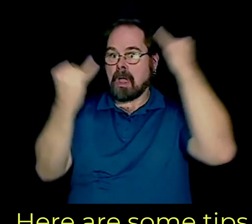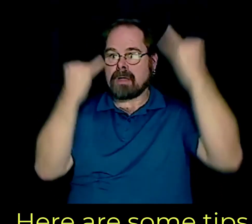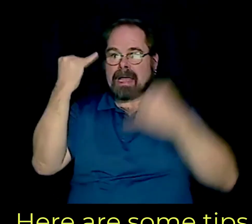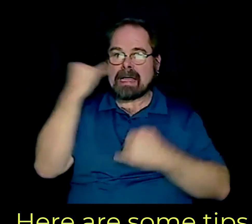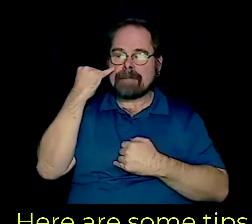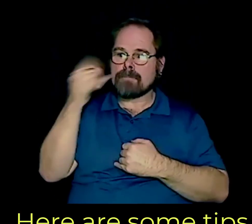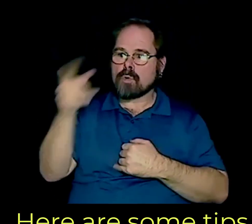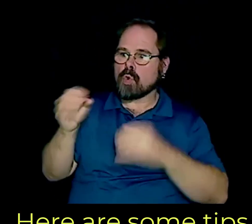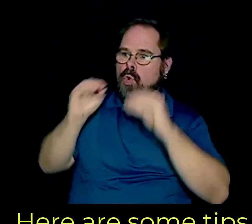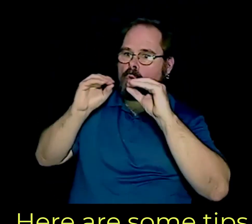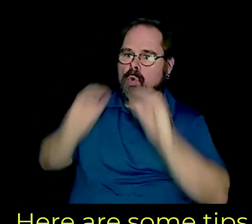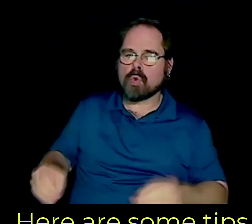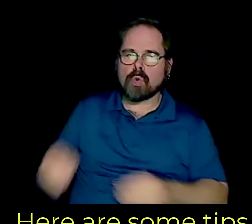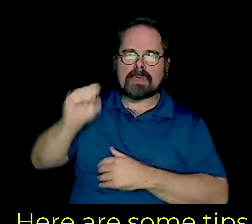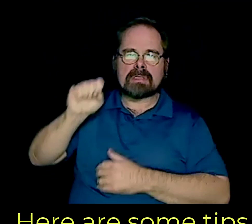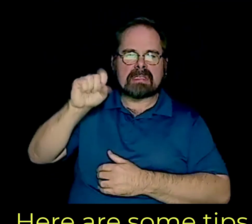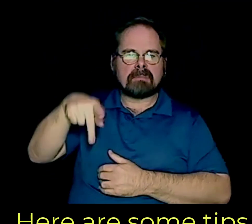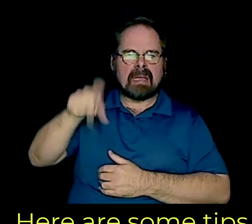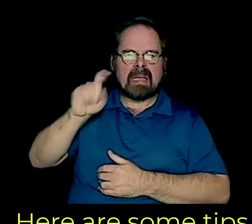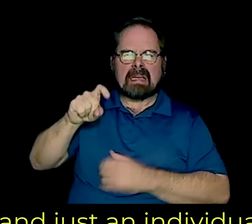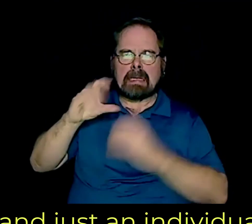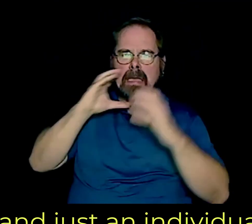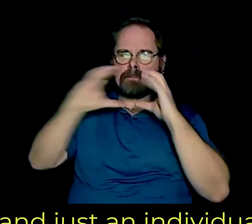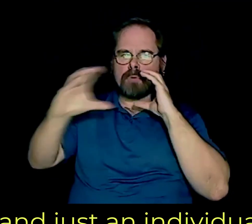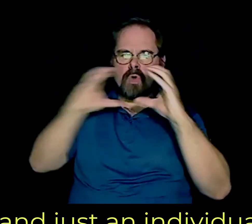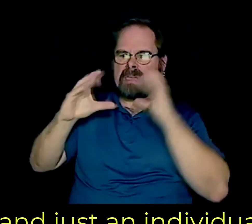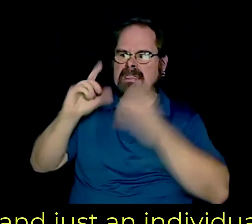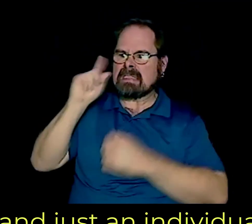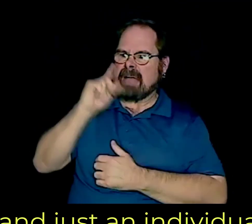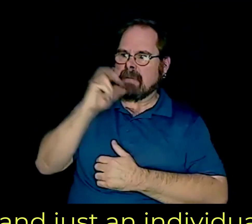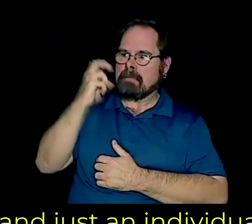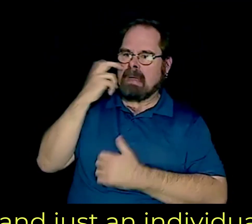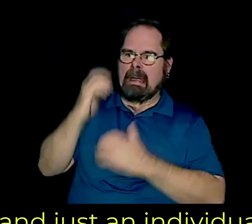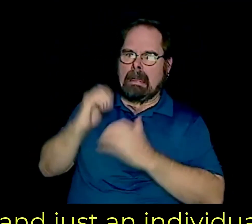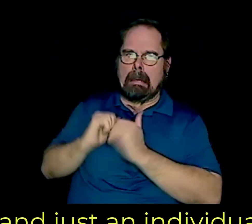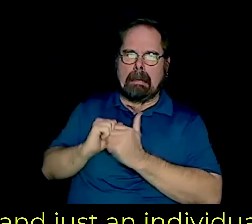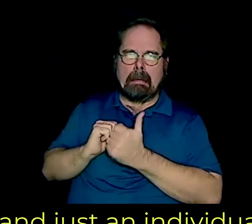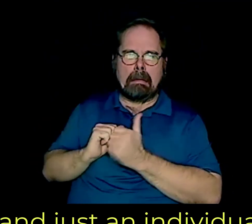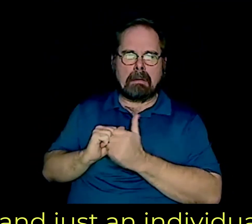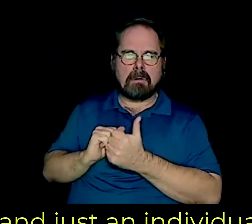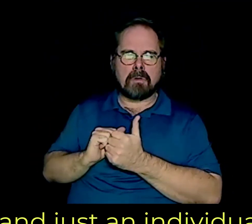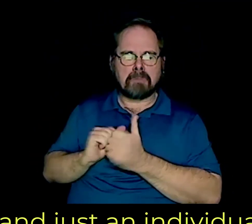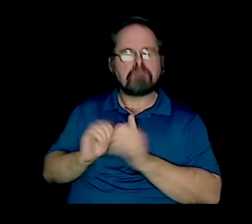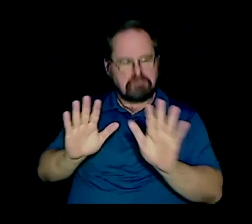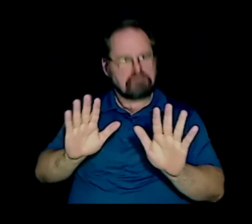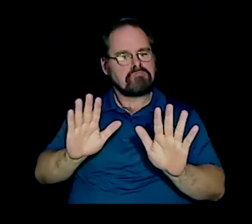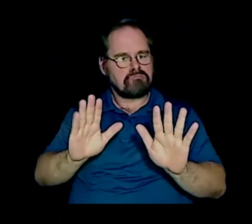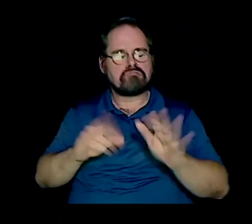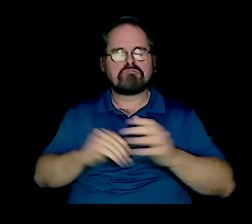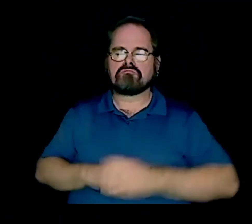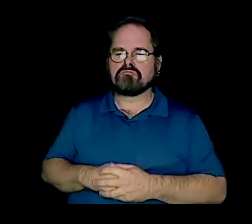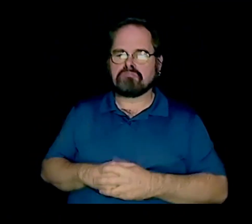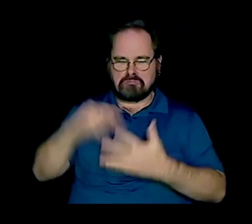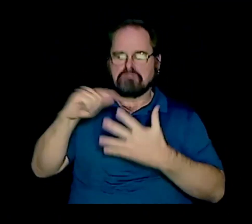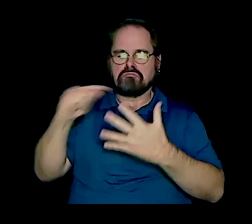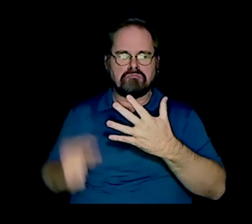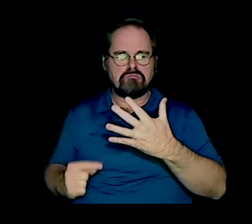Here are some tips if there is no SSP and you need to communicate with a deafblind individual.